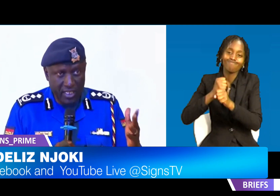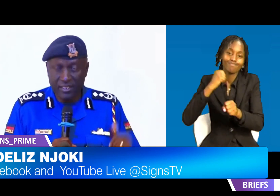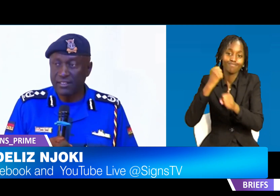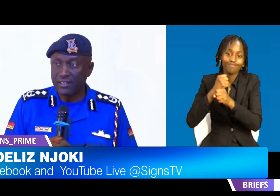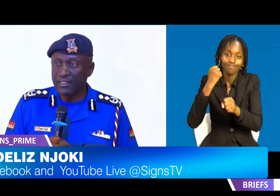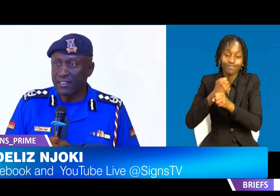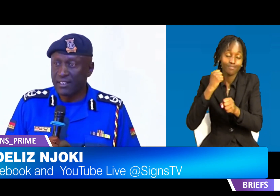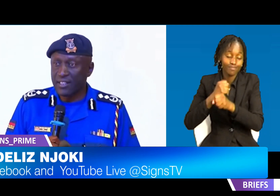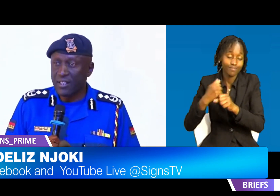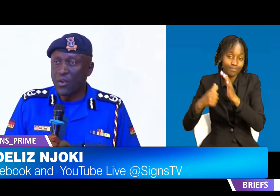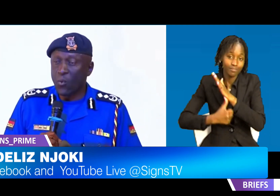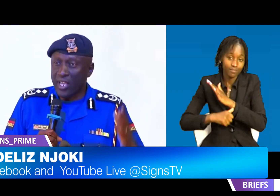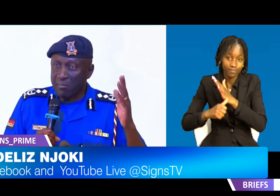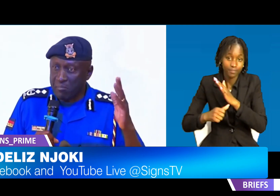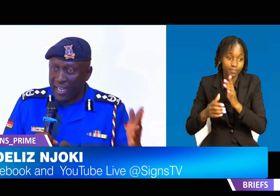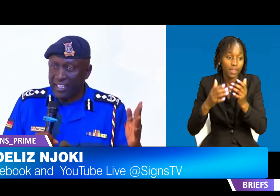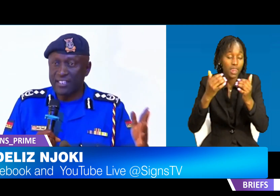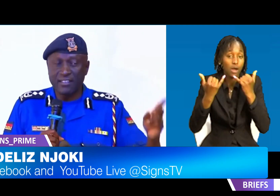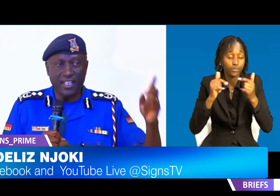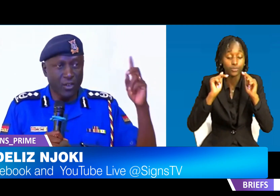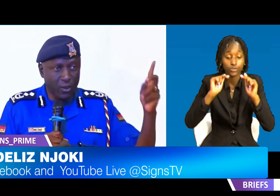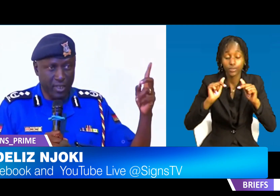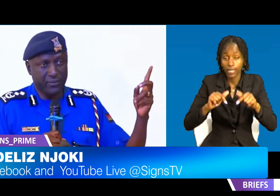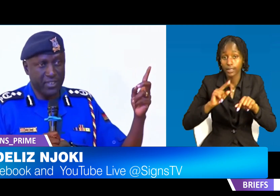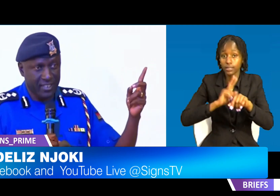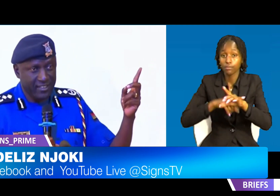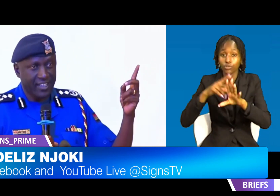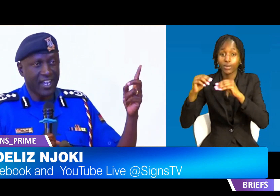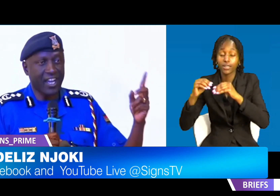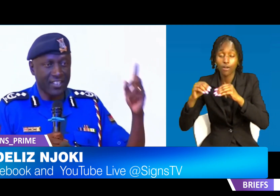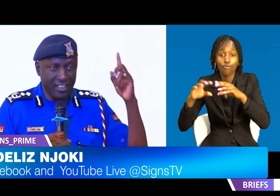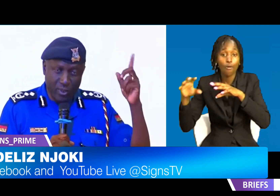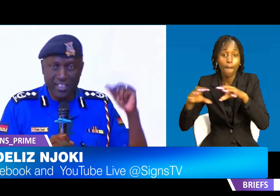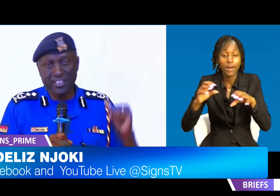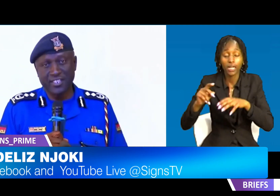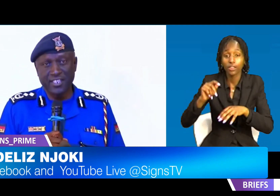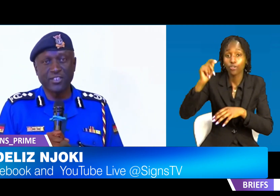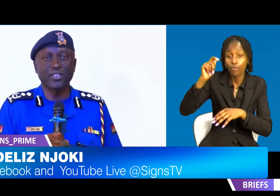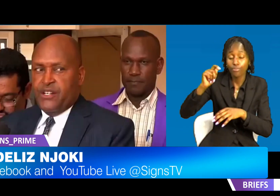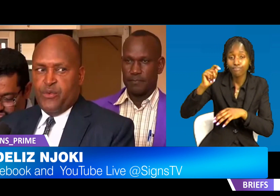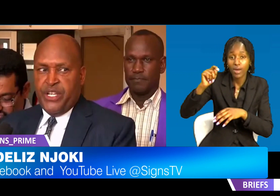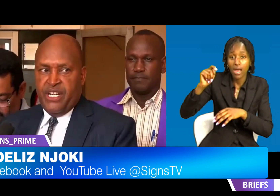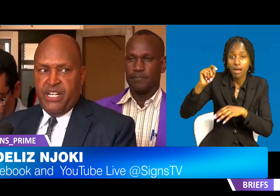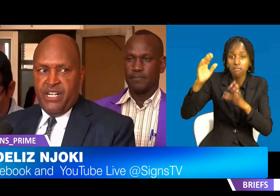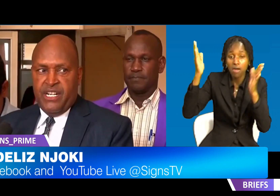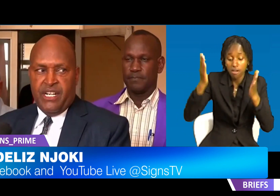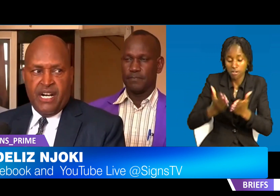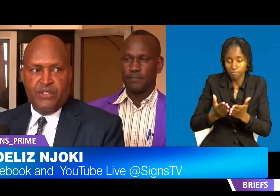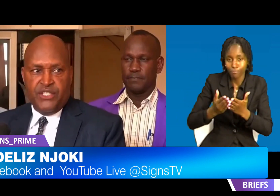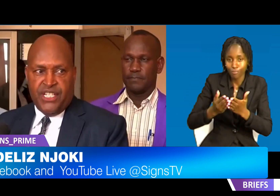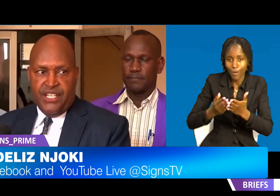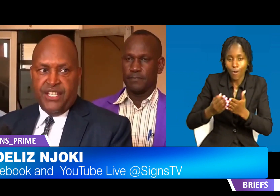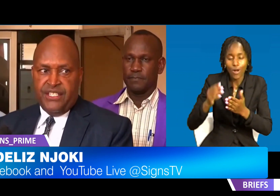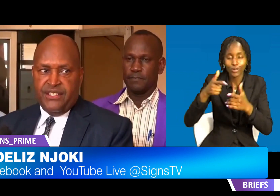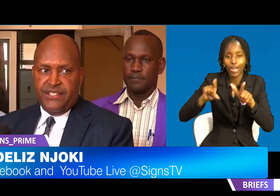Today, we are marketing the North Rift as a tourist destination. We are out in the